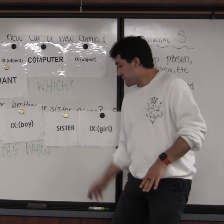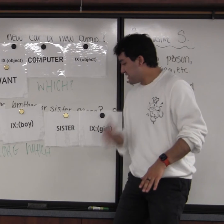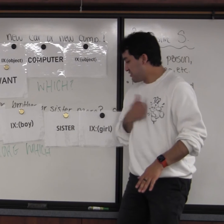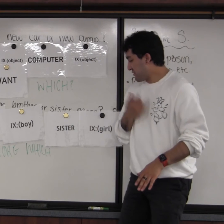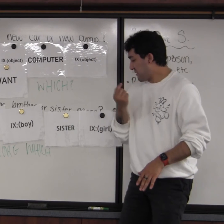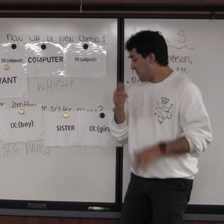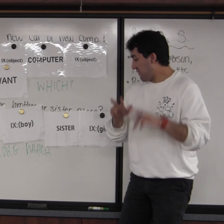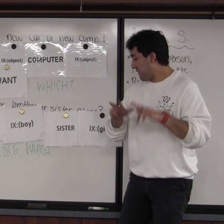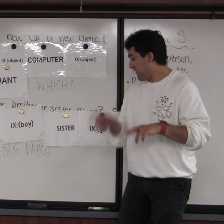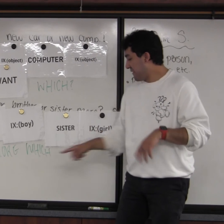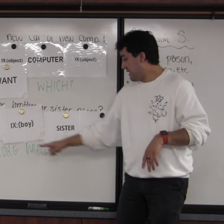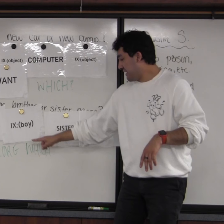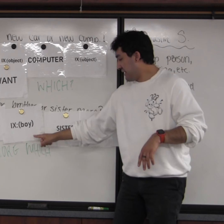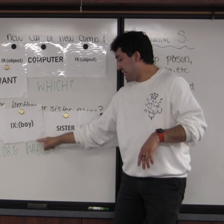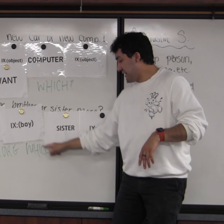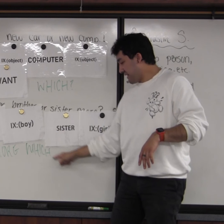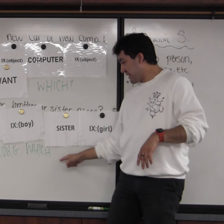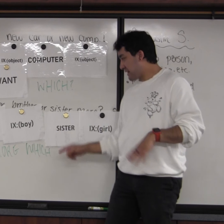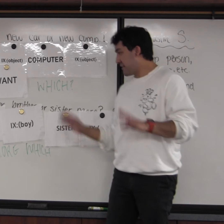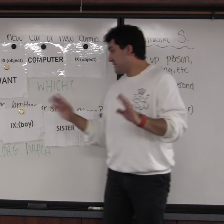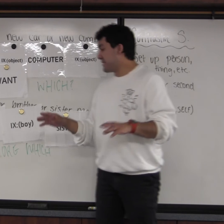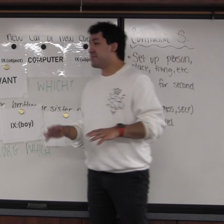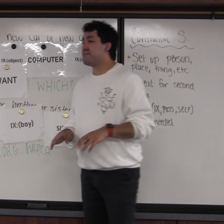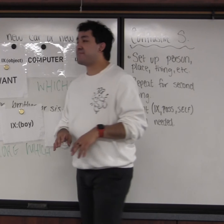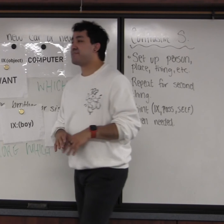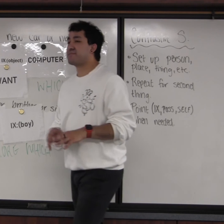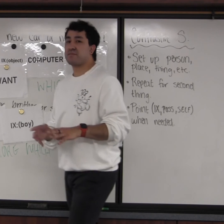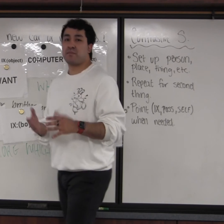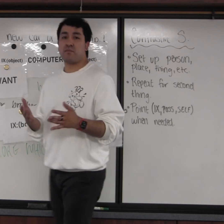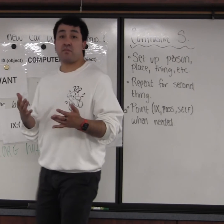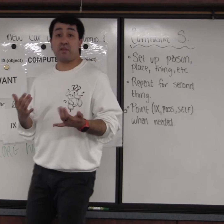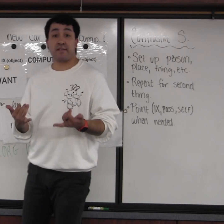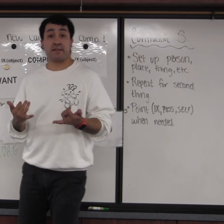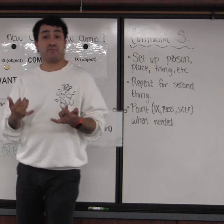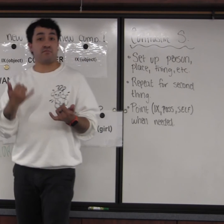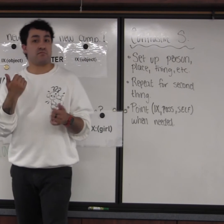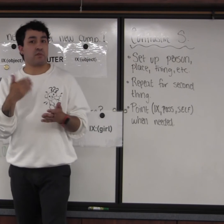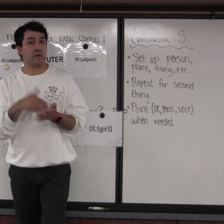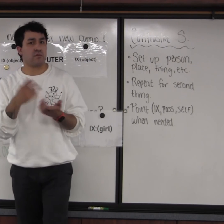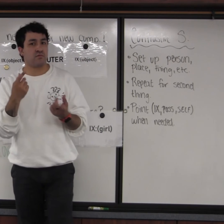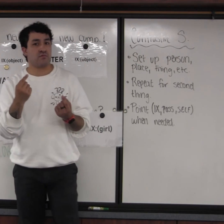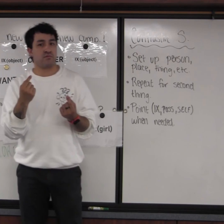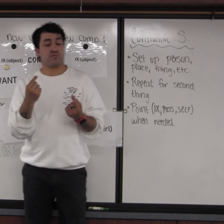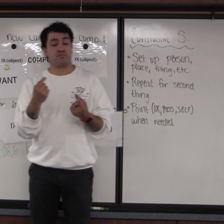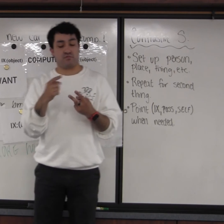And so hopefully, sorry, this is a little bit awkward, the sign placement. But anyway,